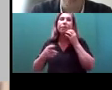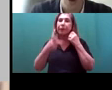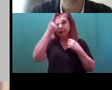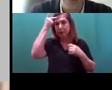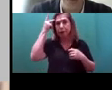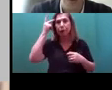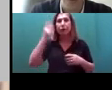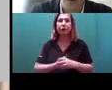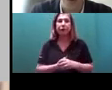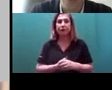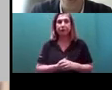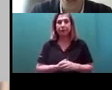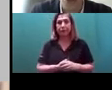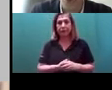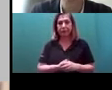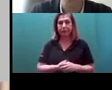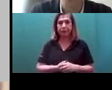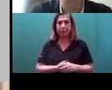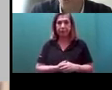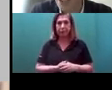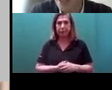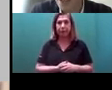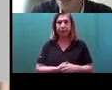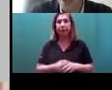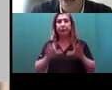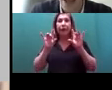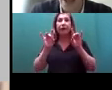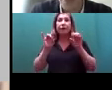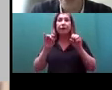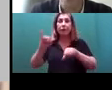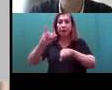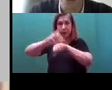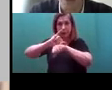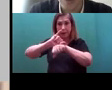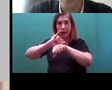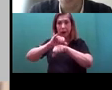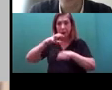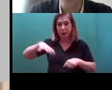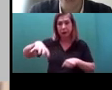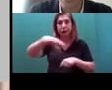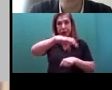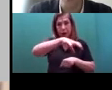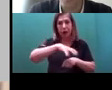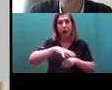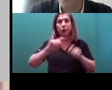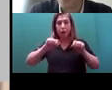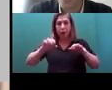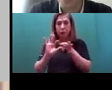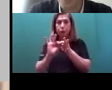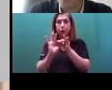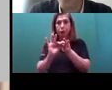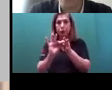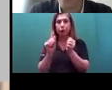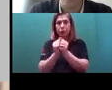of your province or your region to join us and keep work together towards